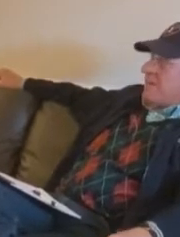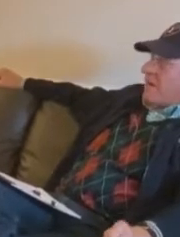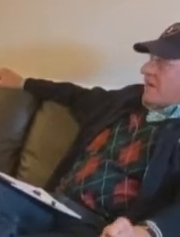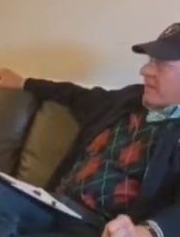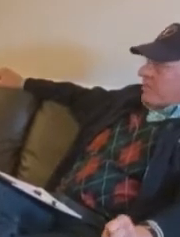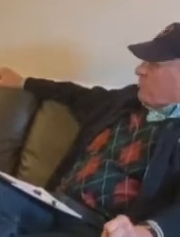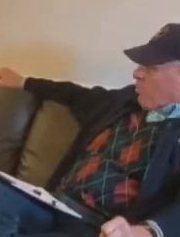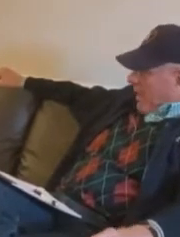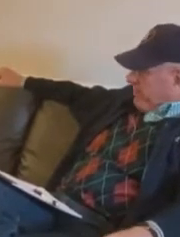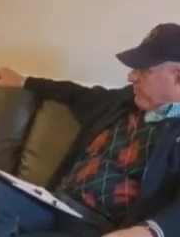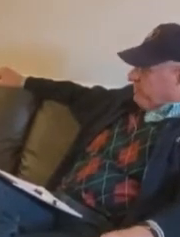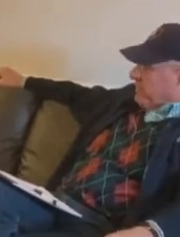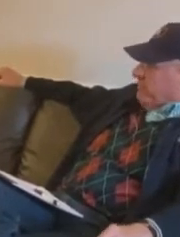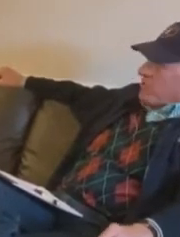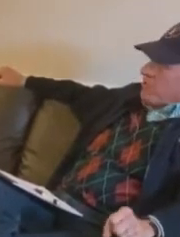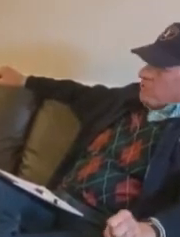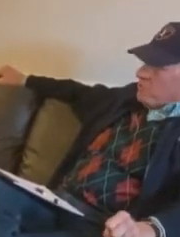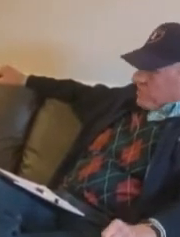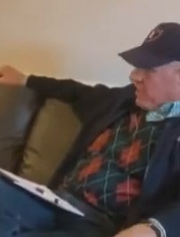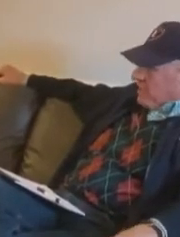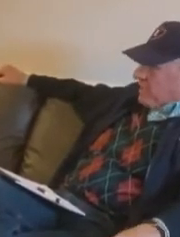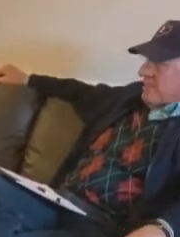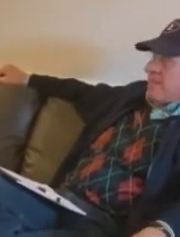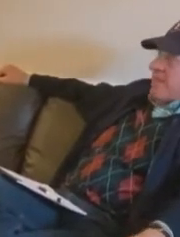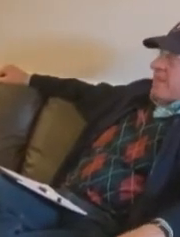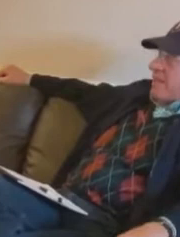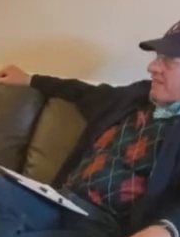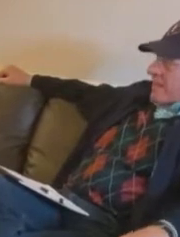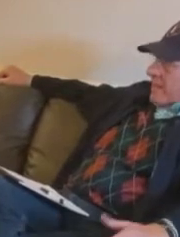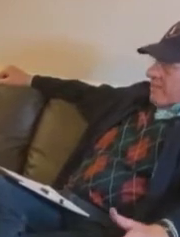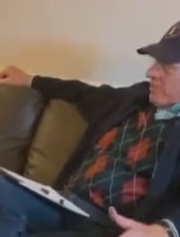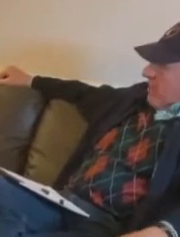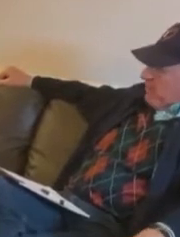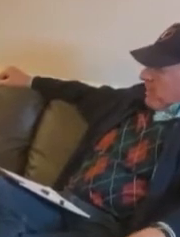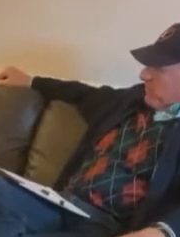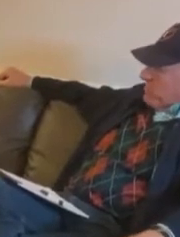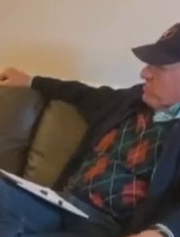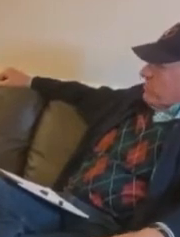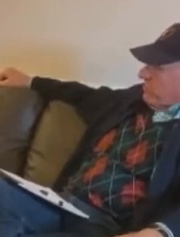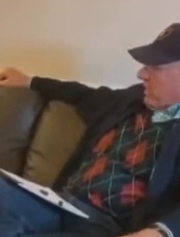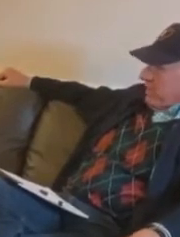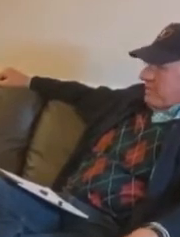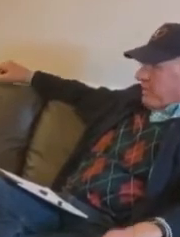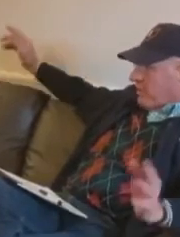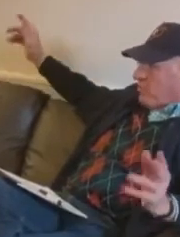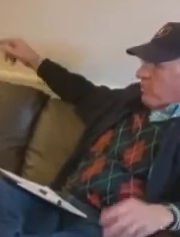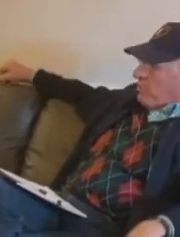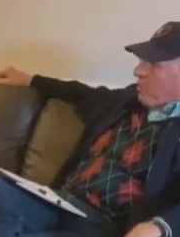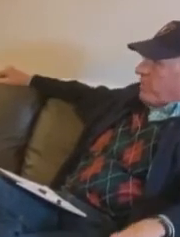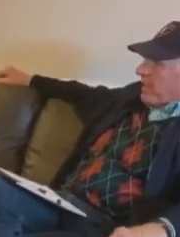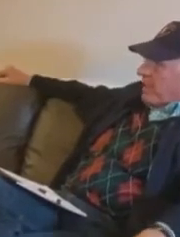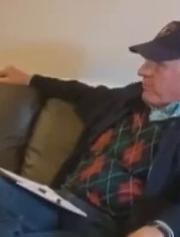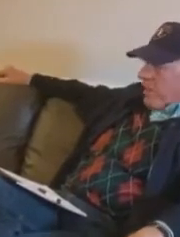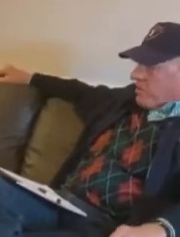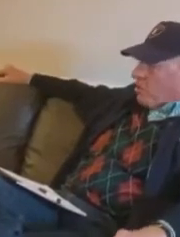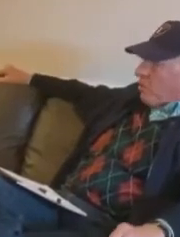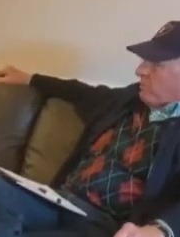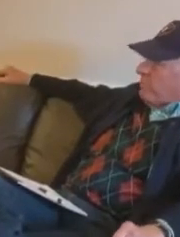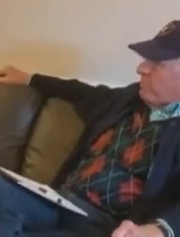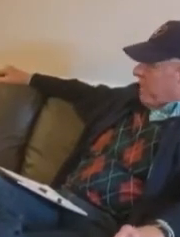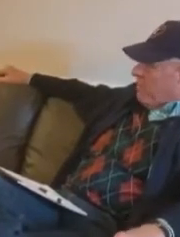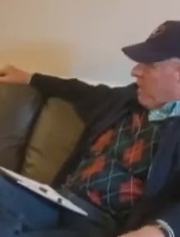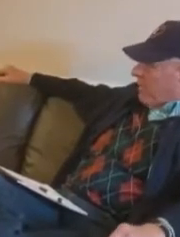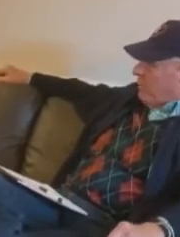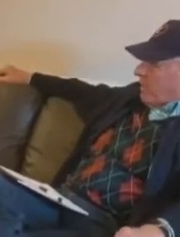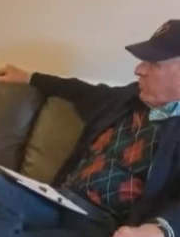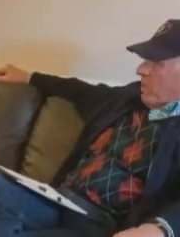Aetna. I had a new wife. We lived in a new city. And then I got my draft papers saying I needed to report. And a friend